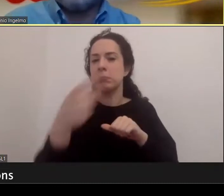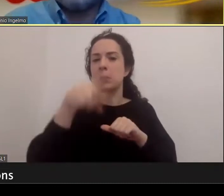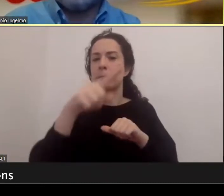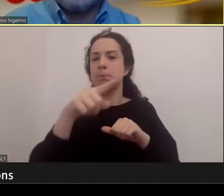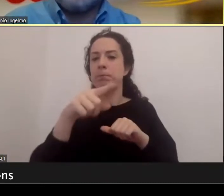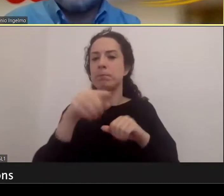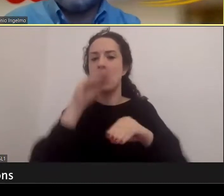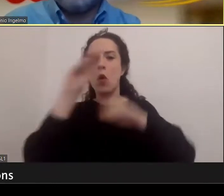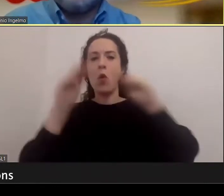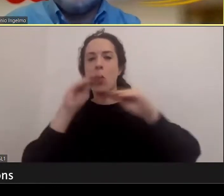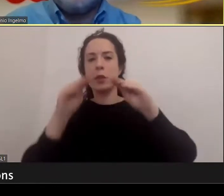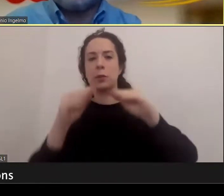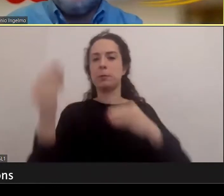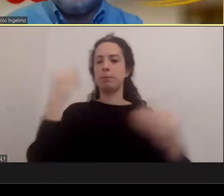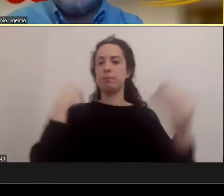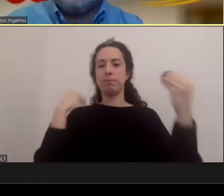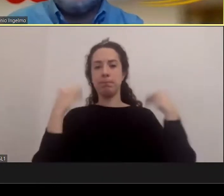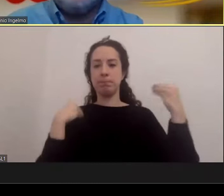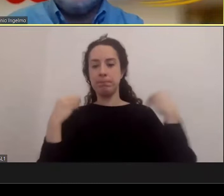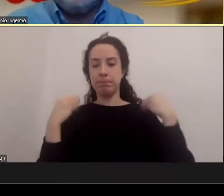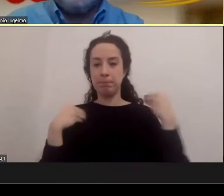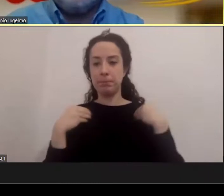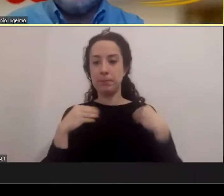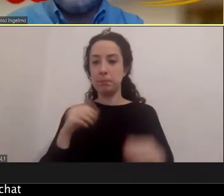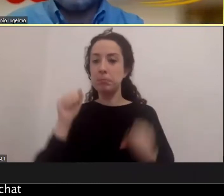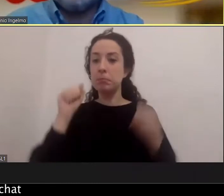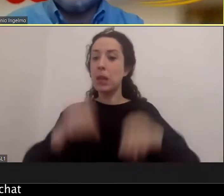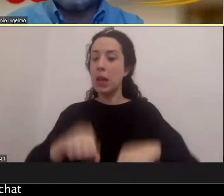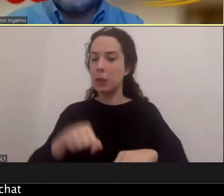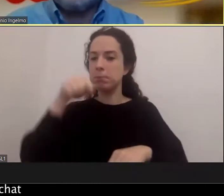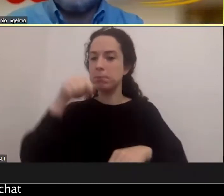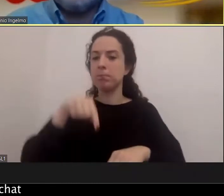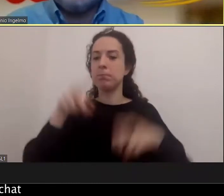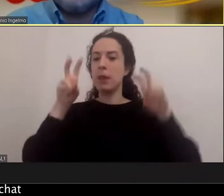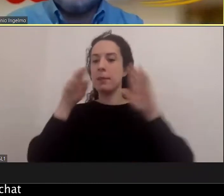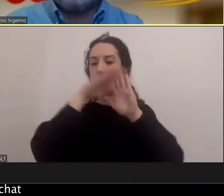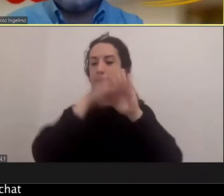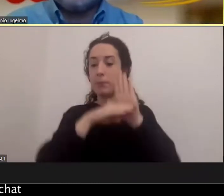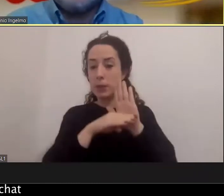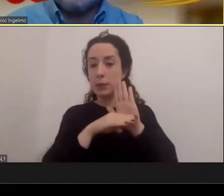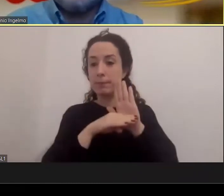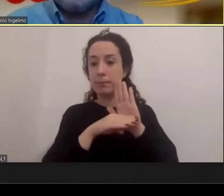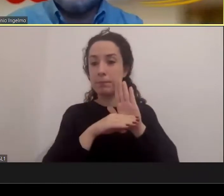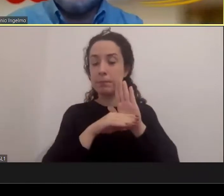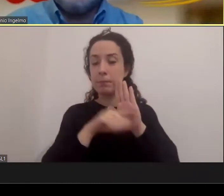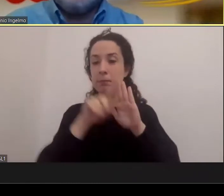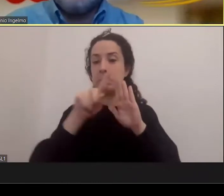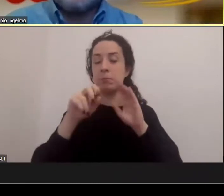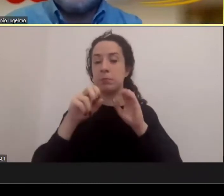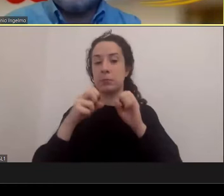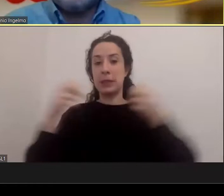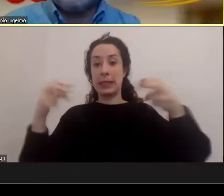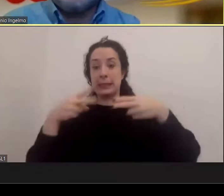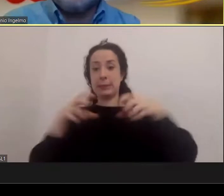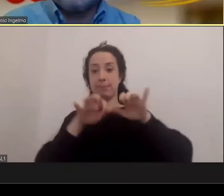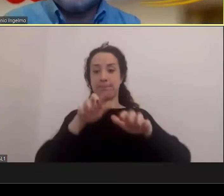questions you want about the project. You can send the question to the chat. In